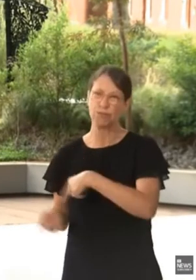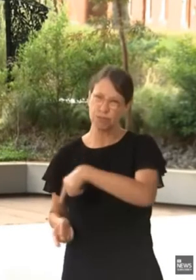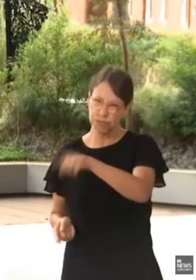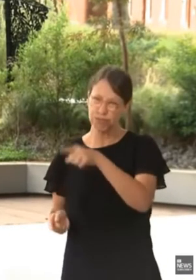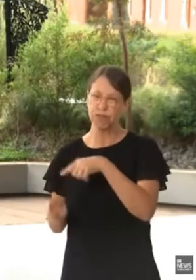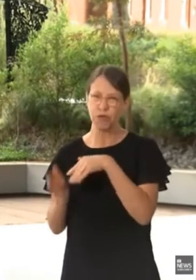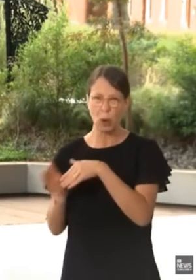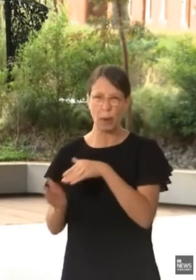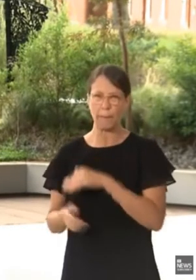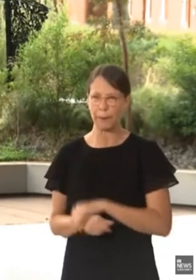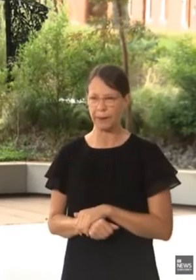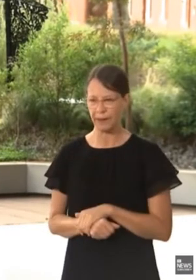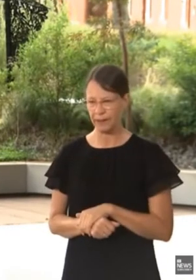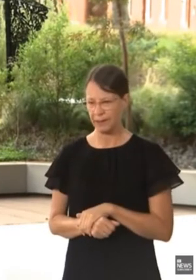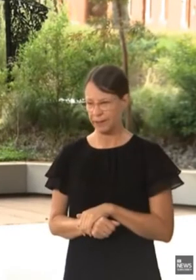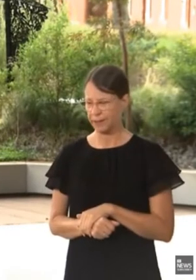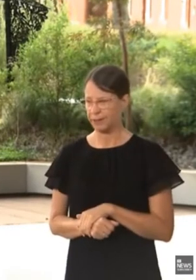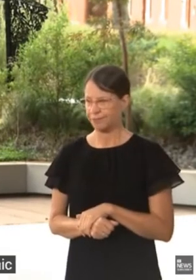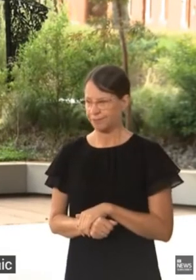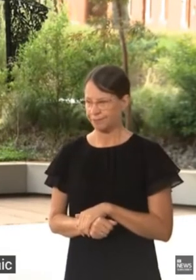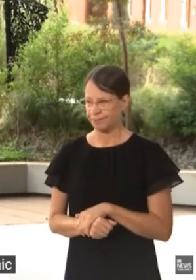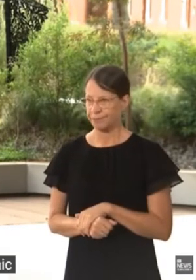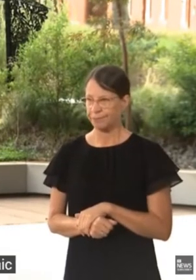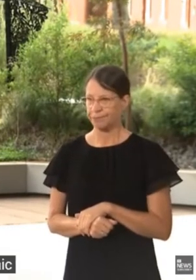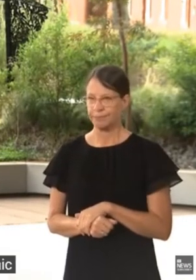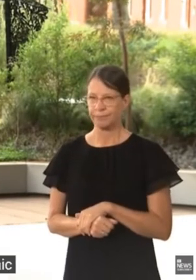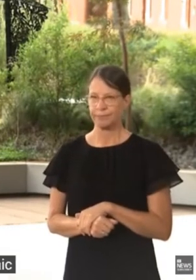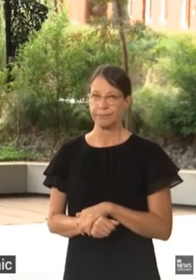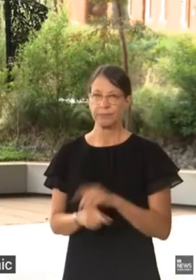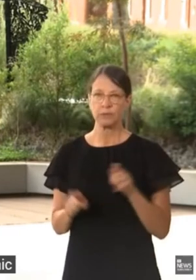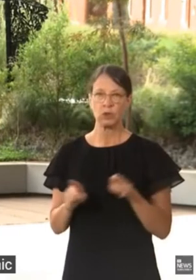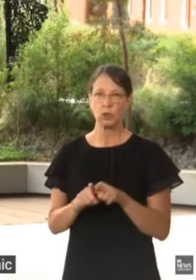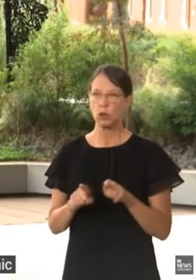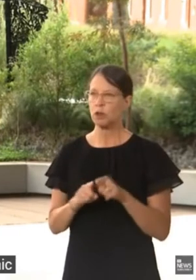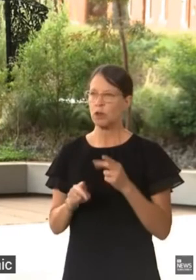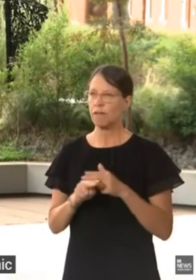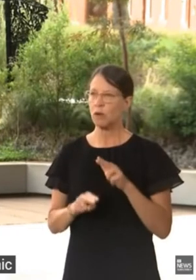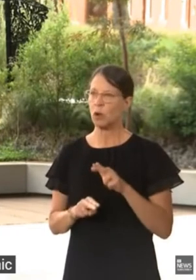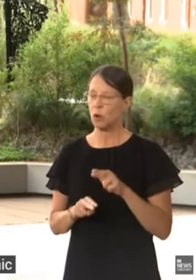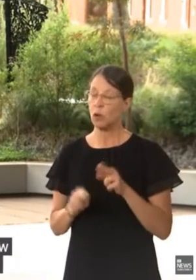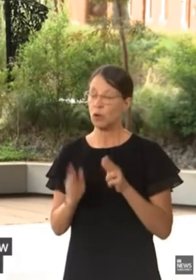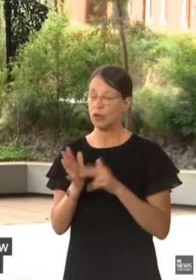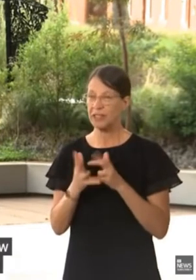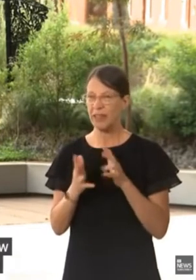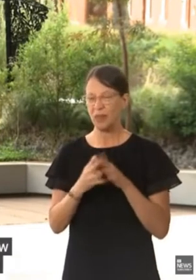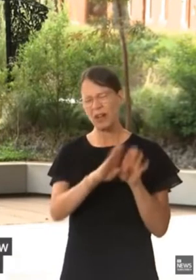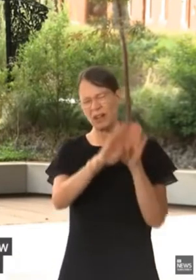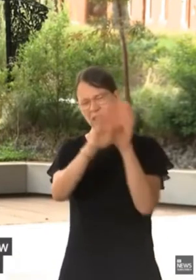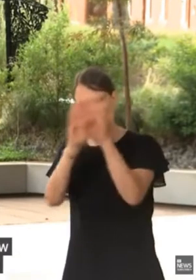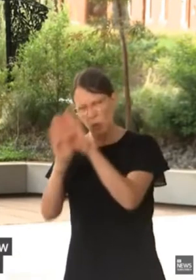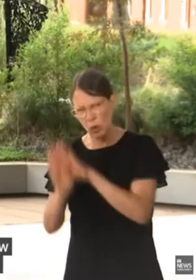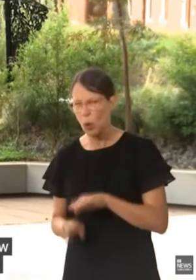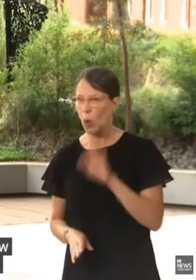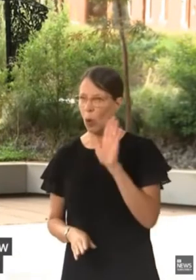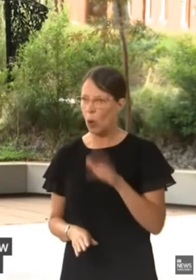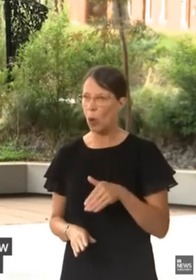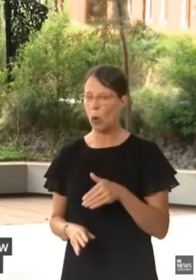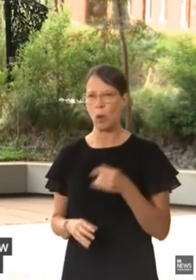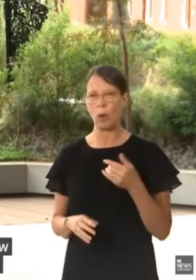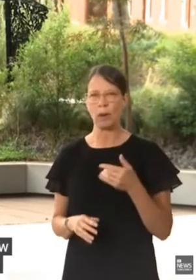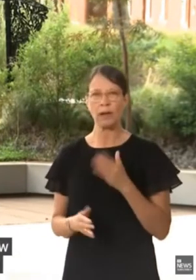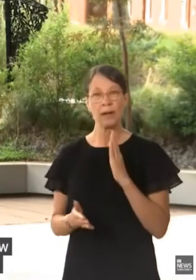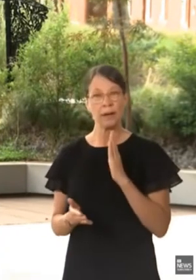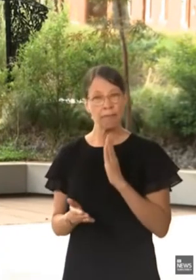pandemic. And finally, to all of us in New South Wales, keep making mental health